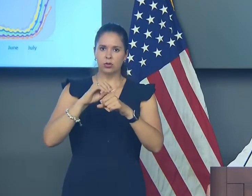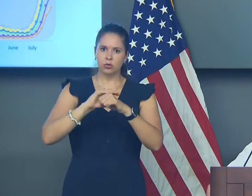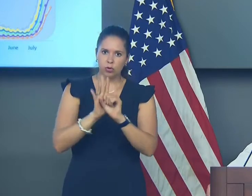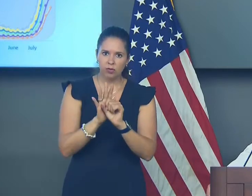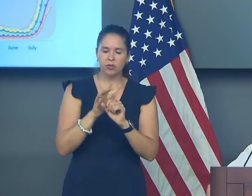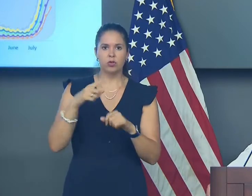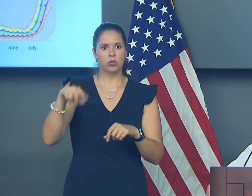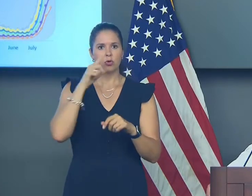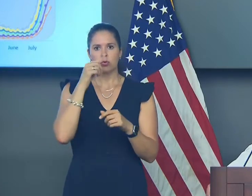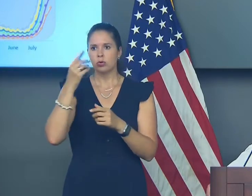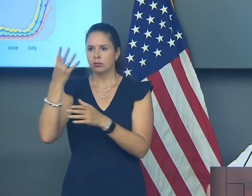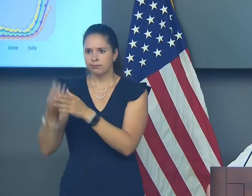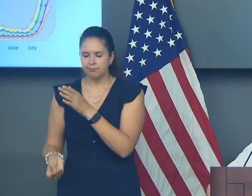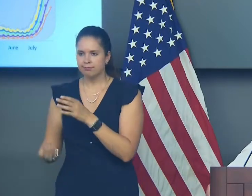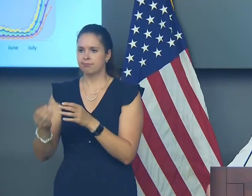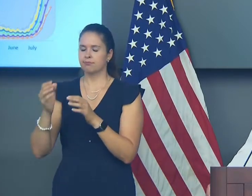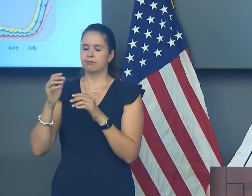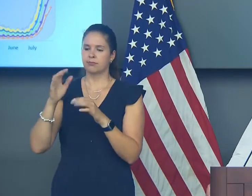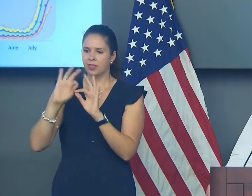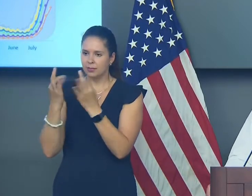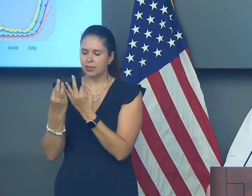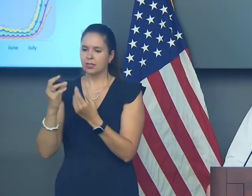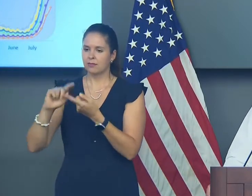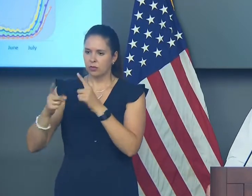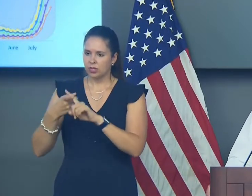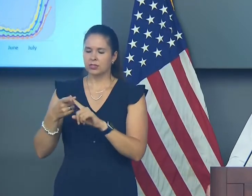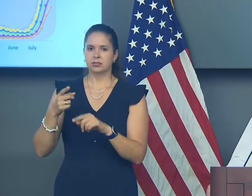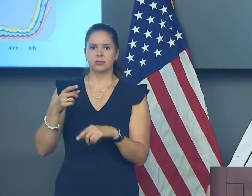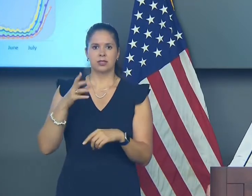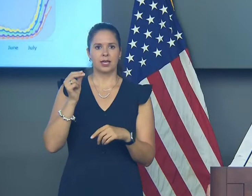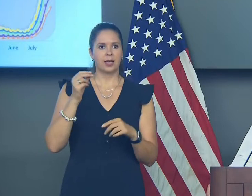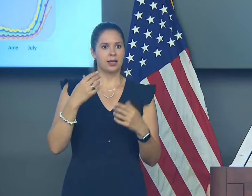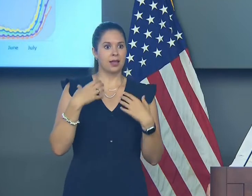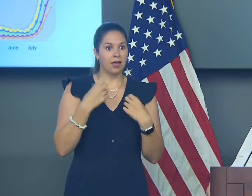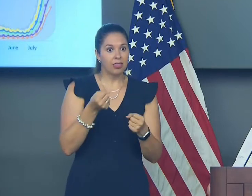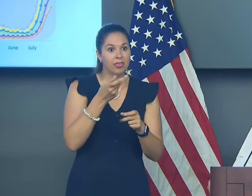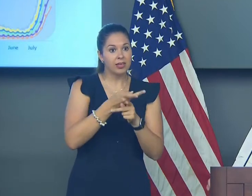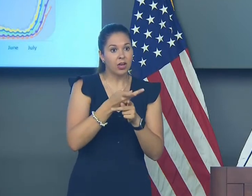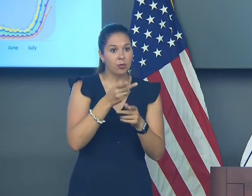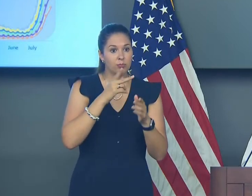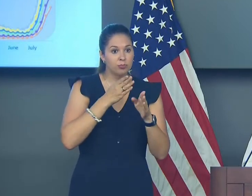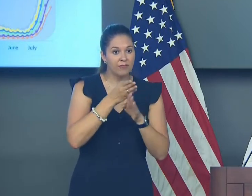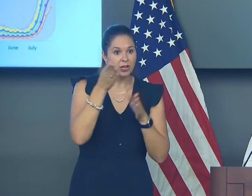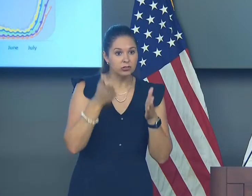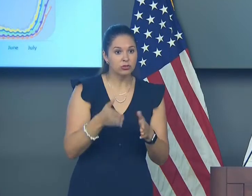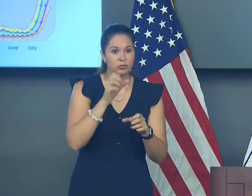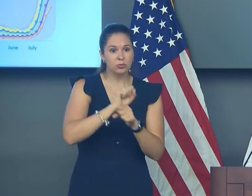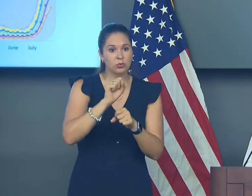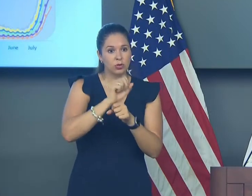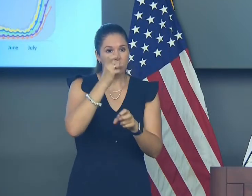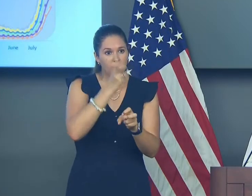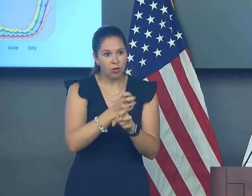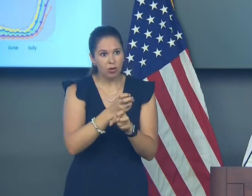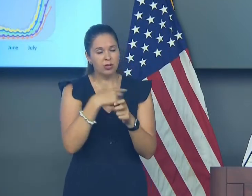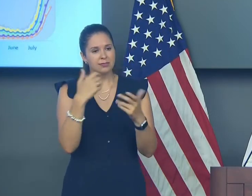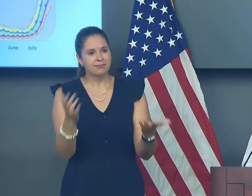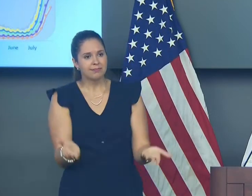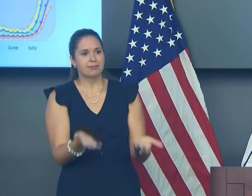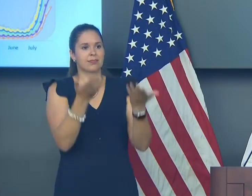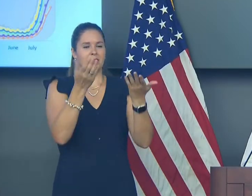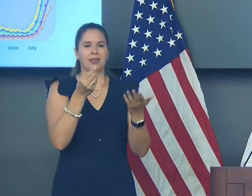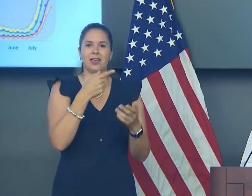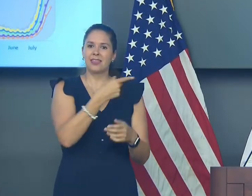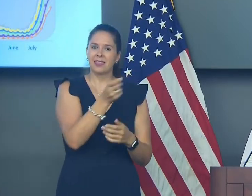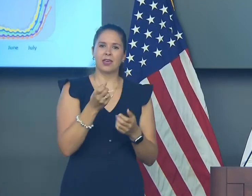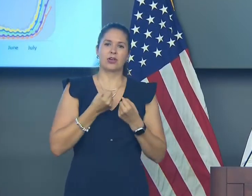family members and friends to COVID, and those healthcare professionals who are working so hard and are so